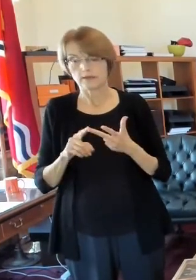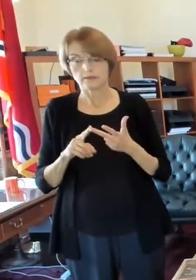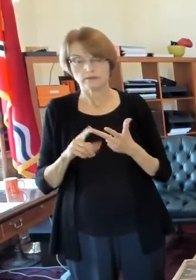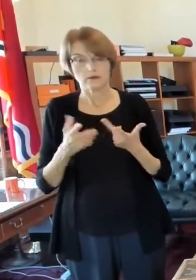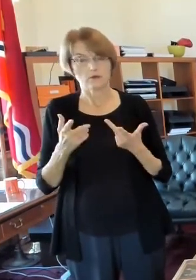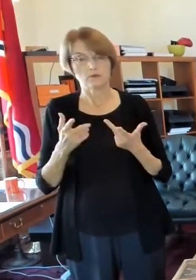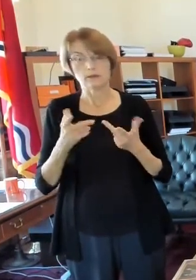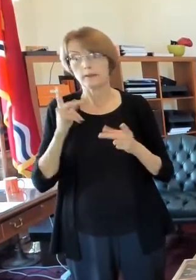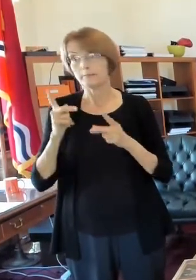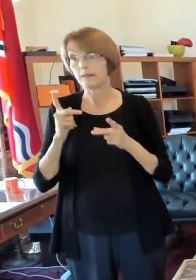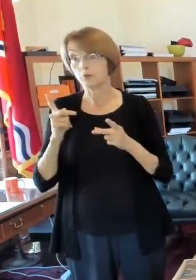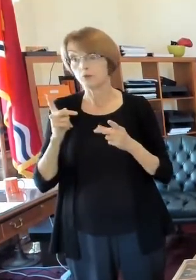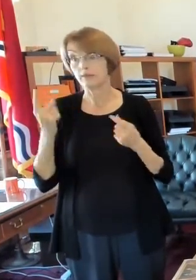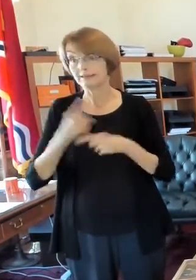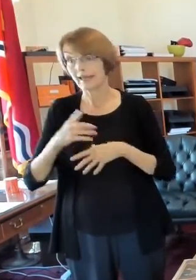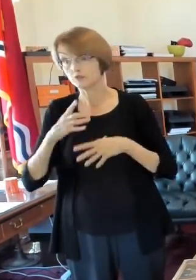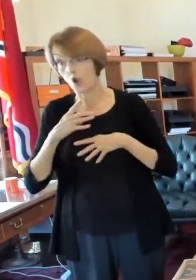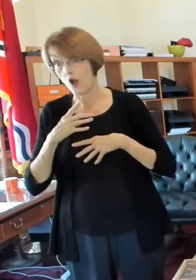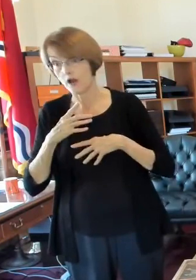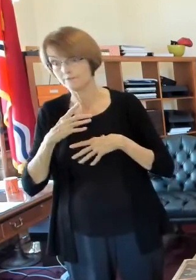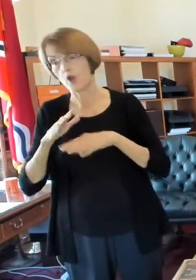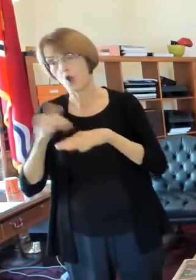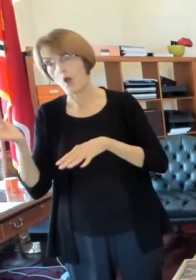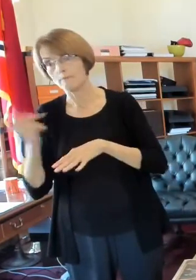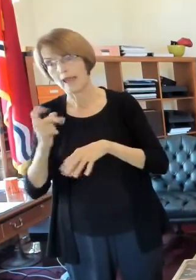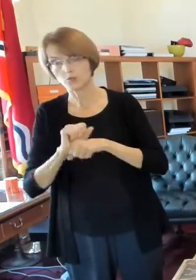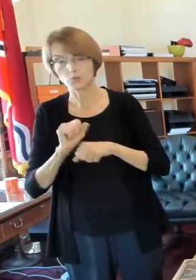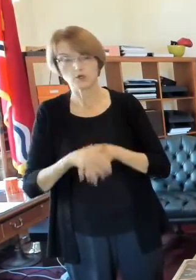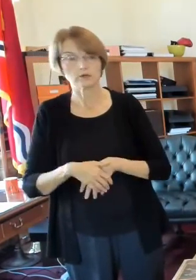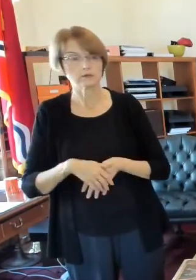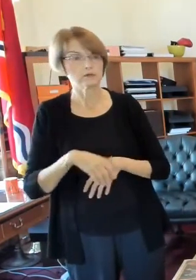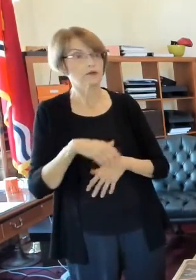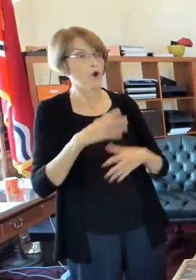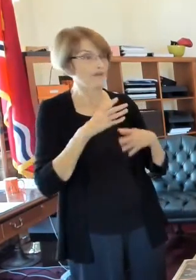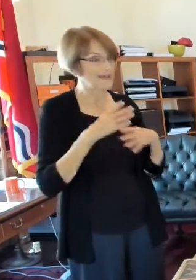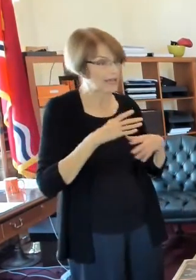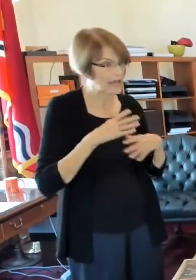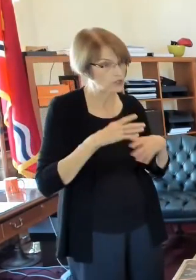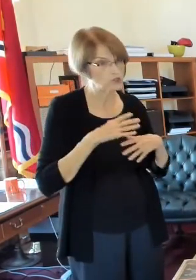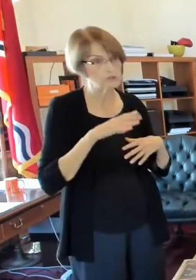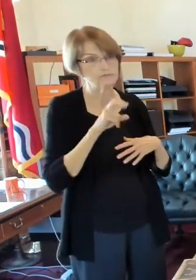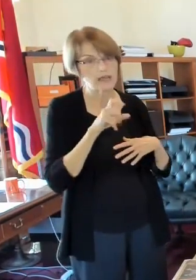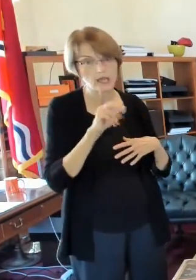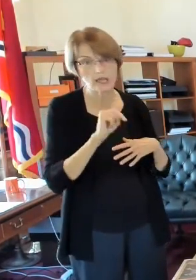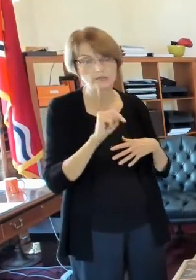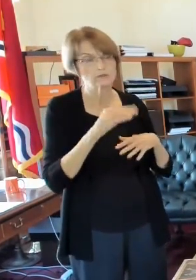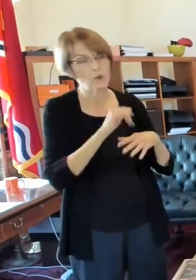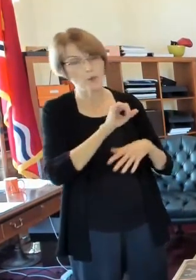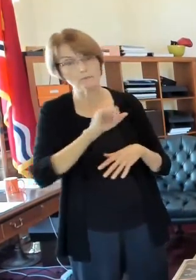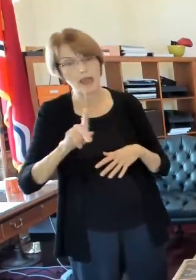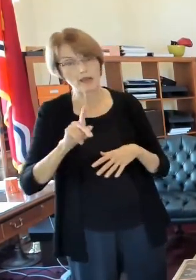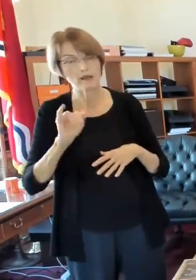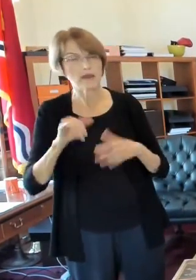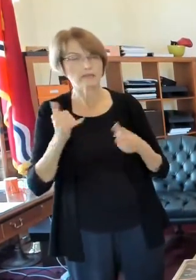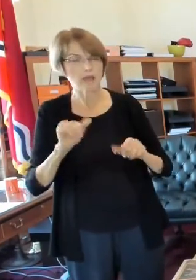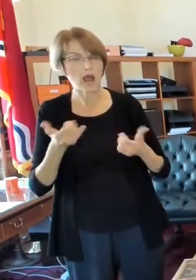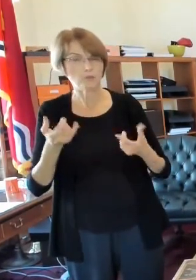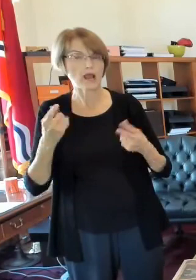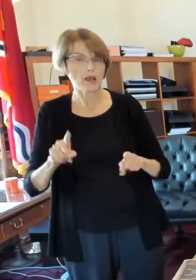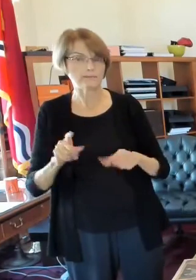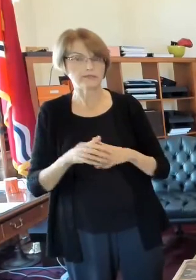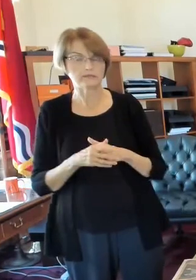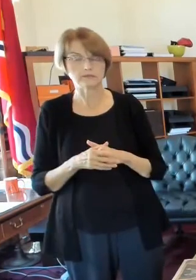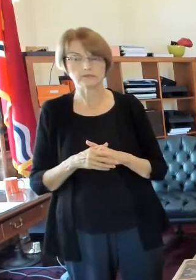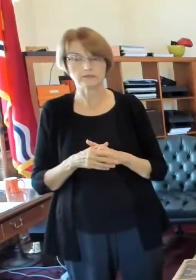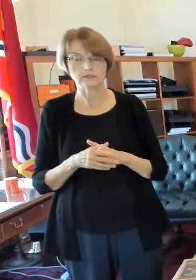off of their days off and off of their vacation. And that's how it happens. For the